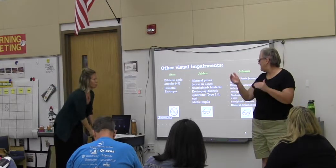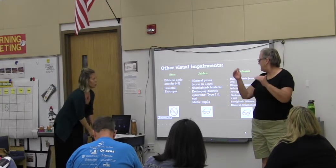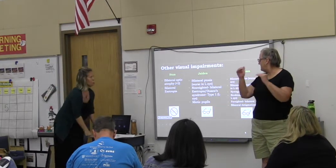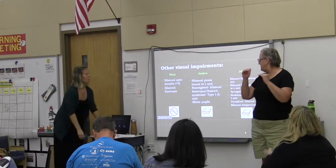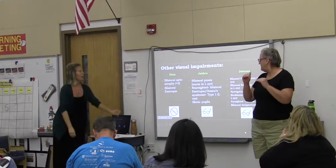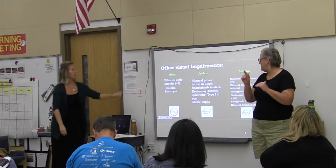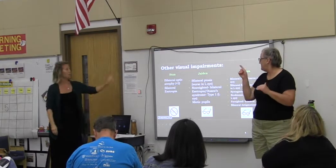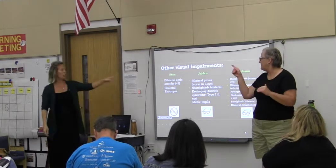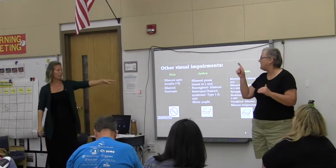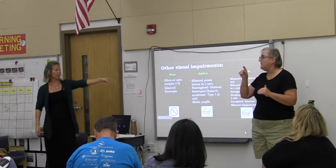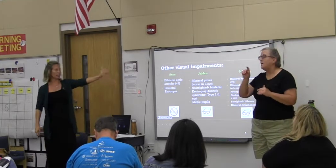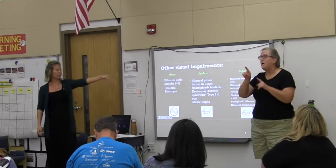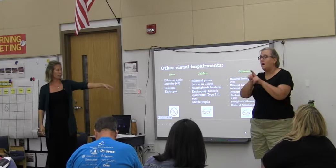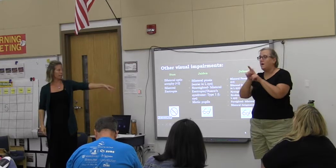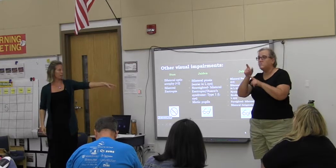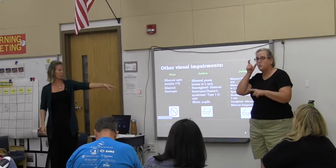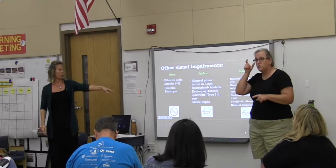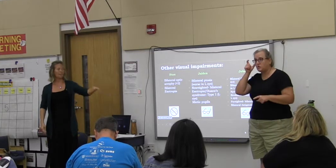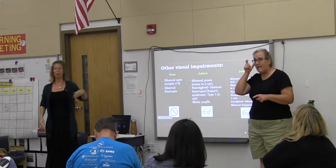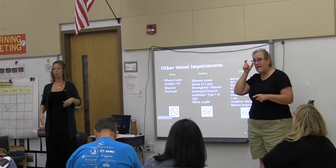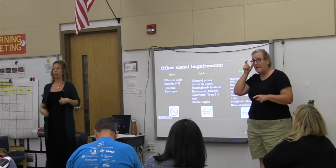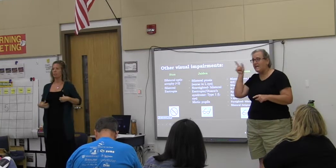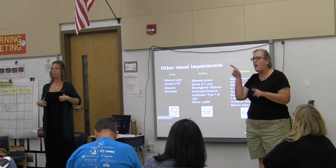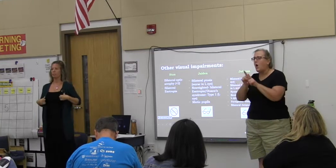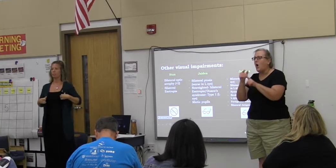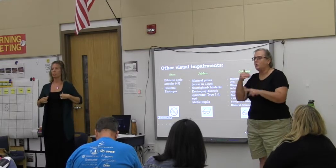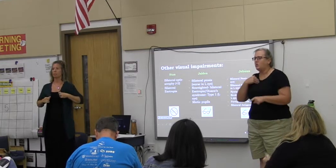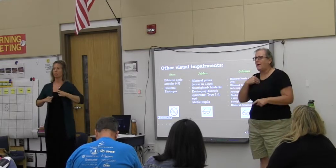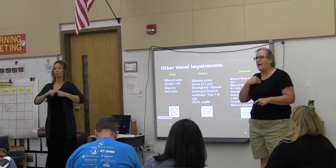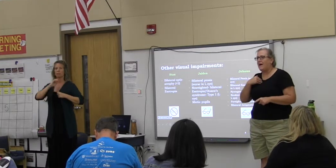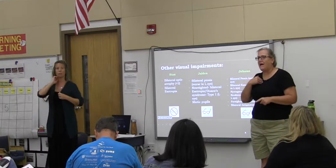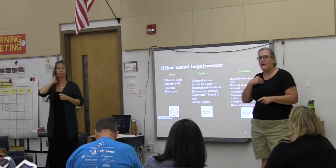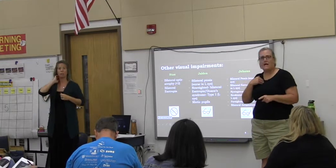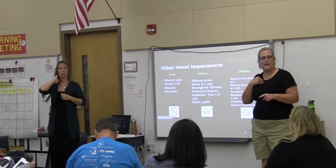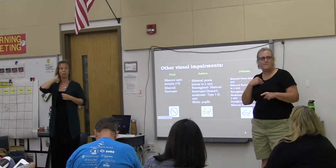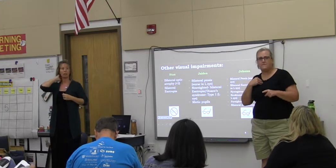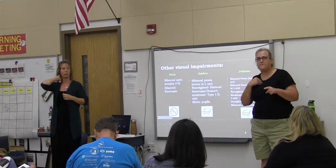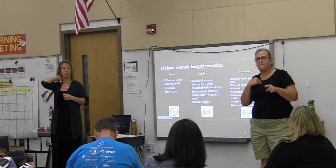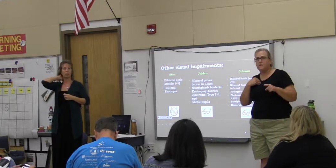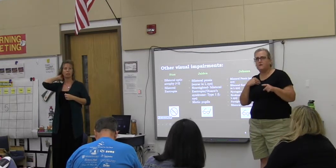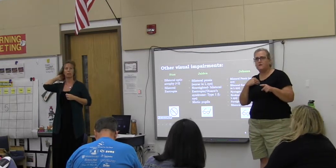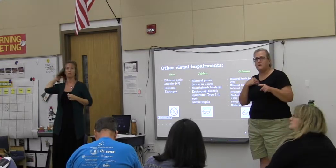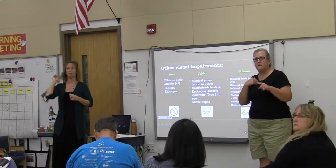Okay, so Jaden, right here in the middle, he also has